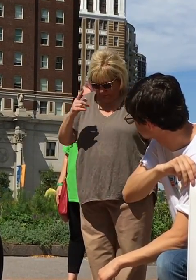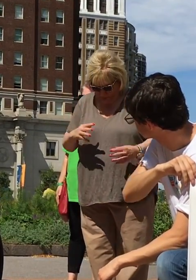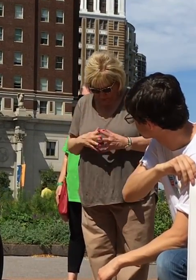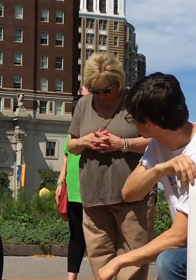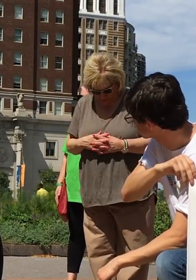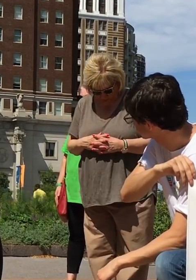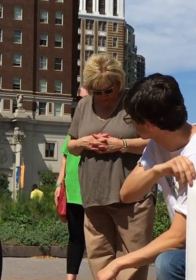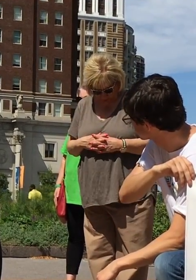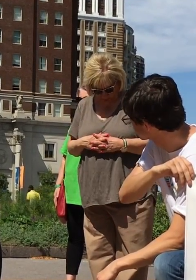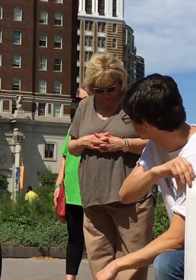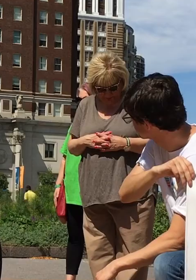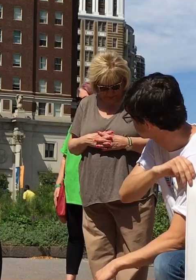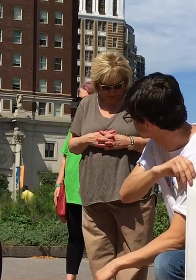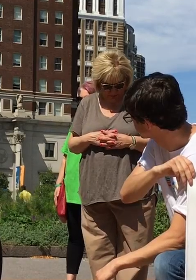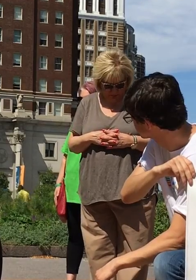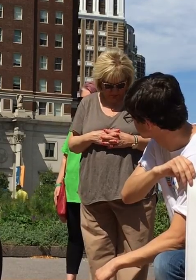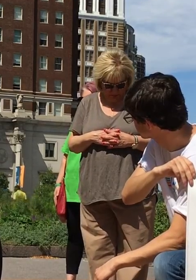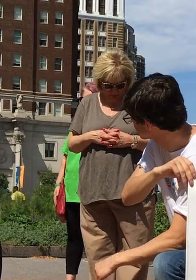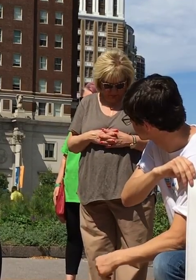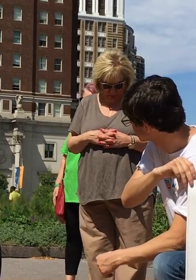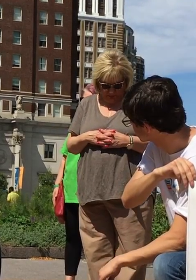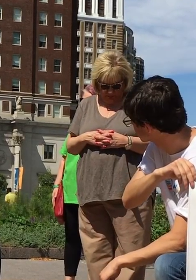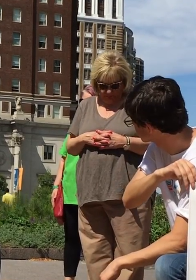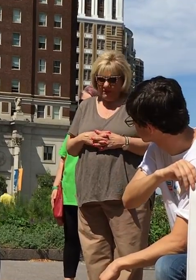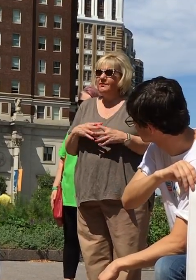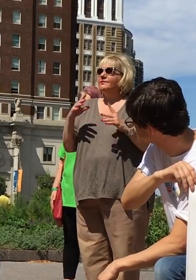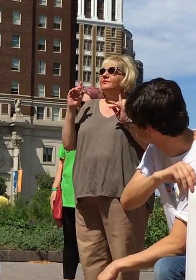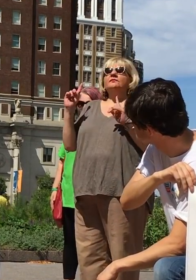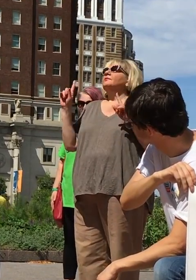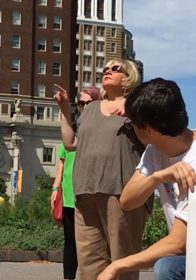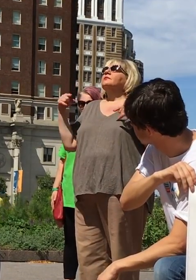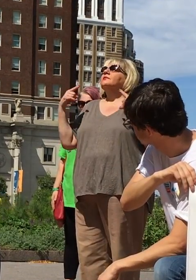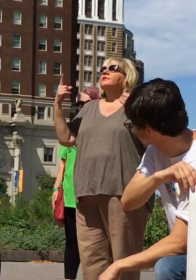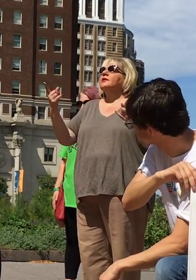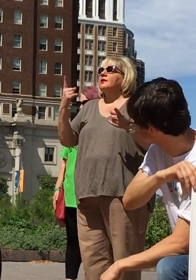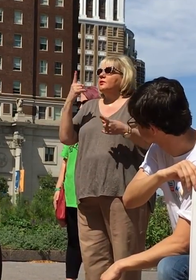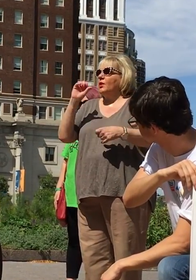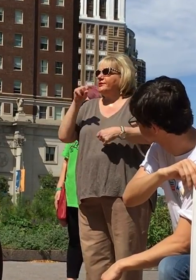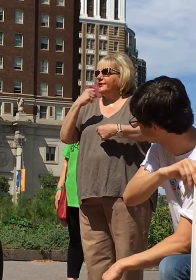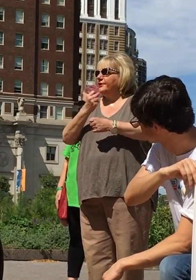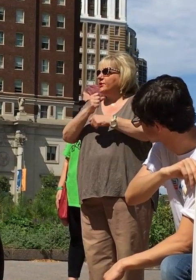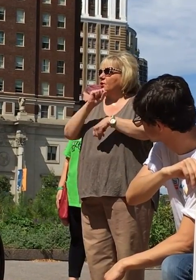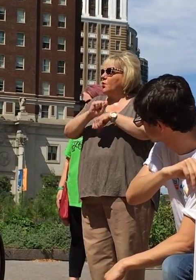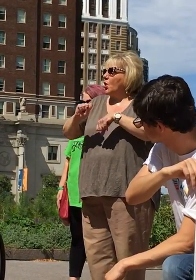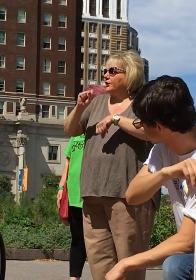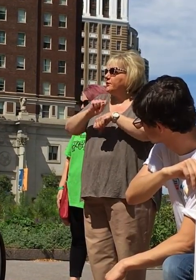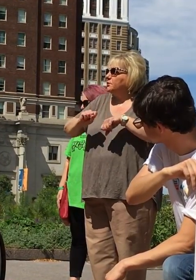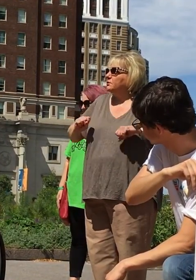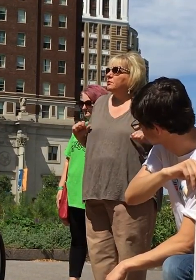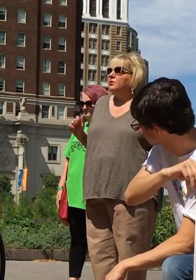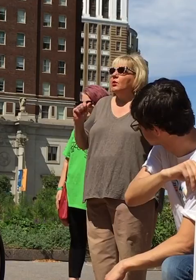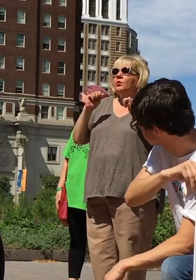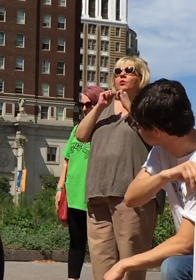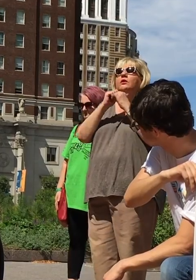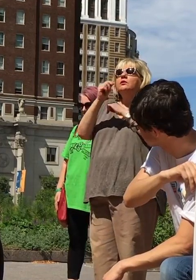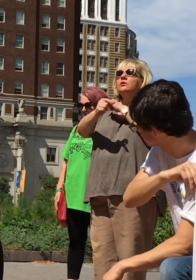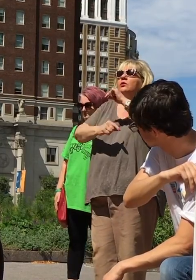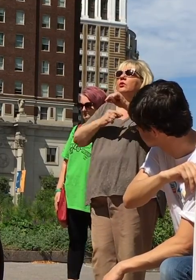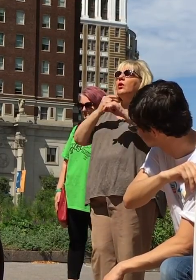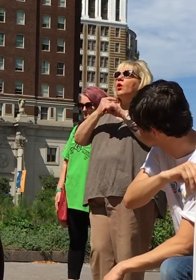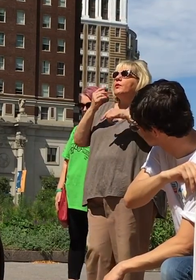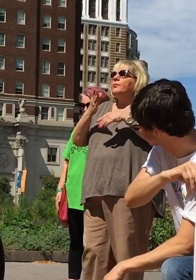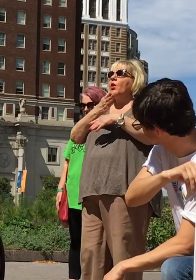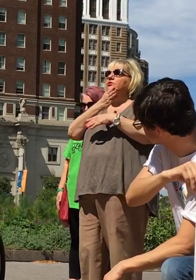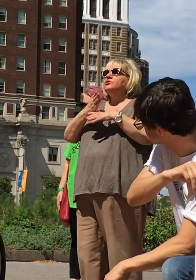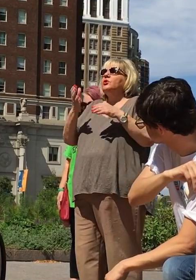So from that, over the last year, working also with the Global Partnership for